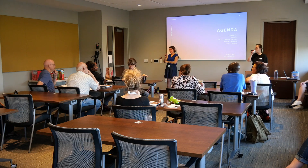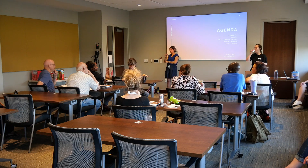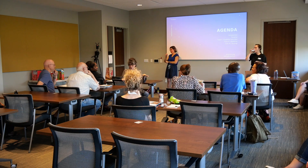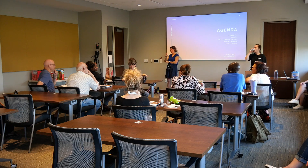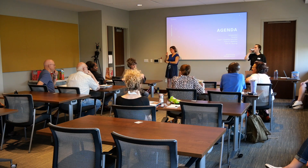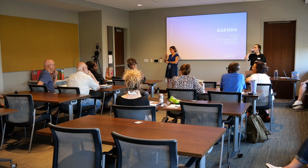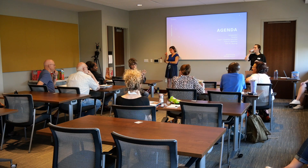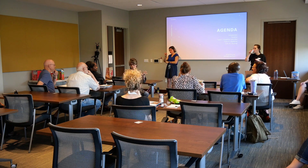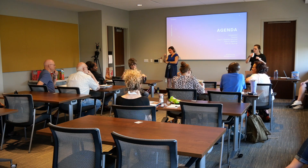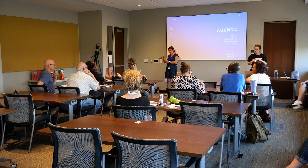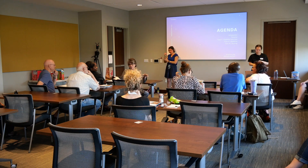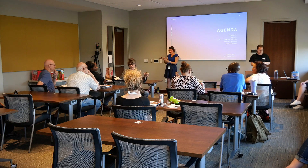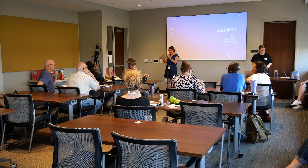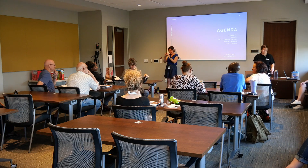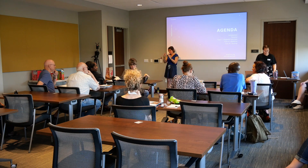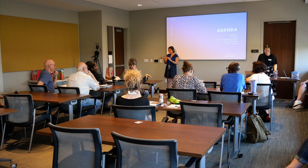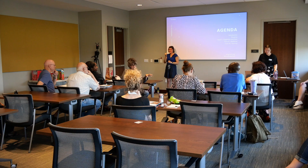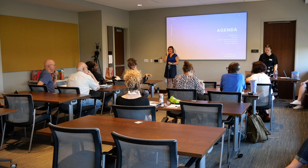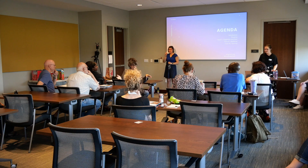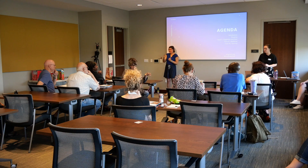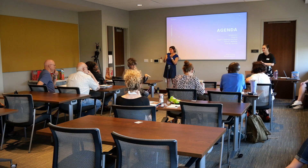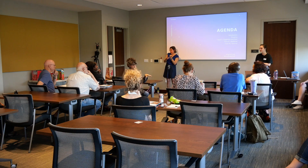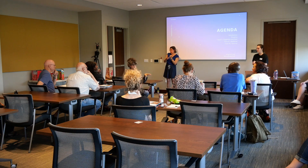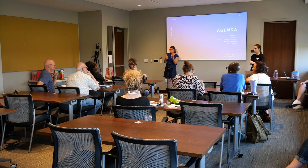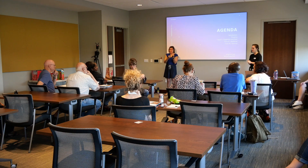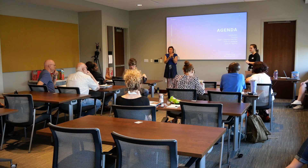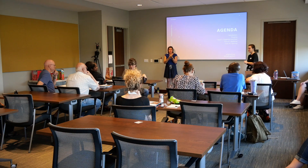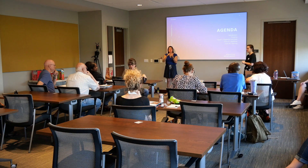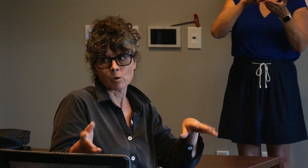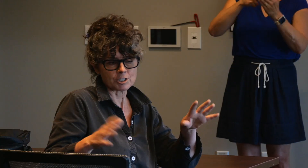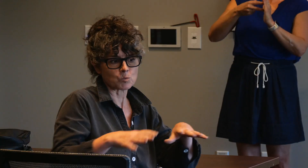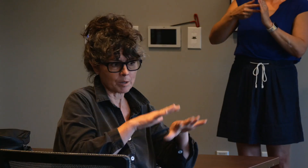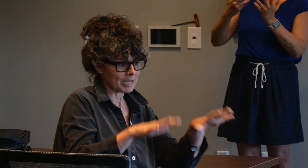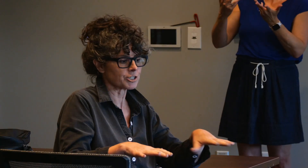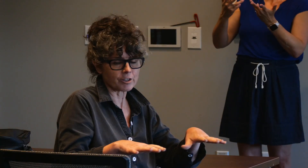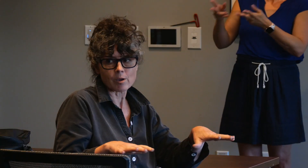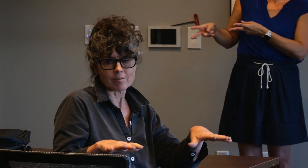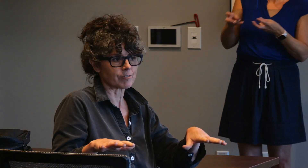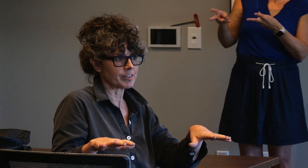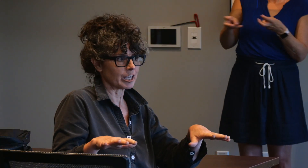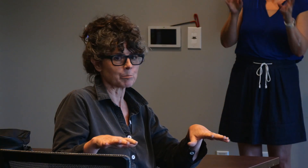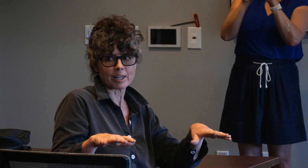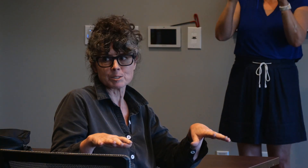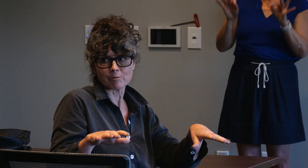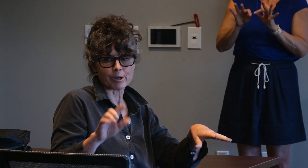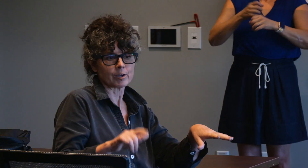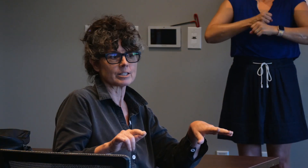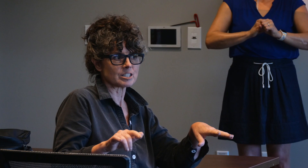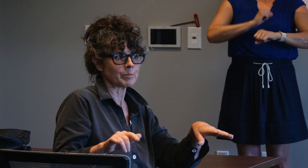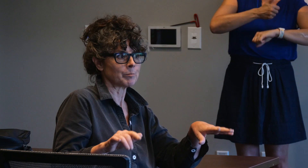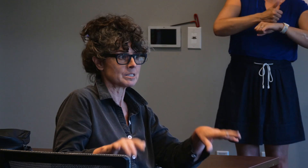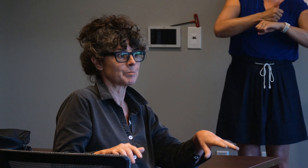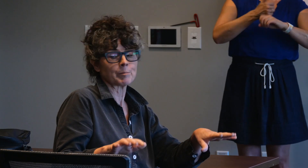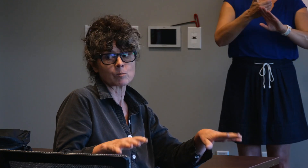technical support with, you know, getting your documents scanned for future uploading, or just want to make sure that you have everything in place before you